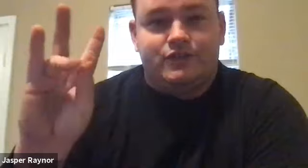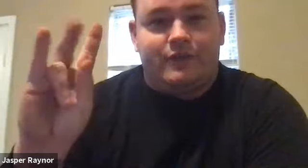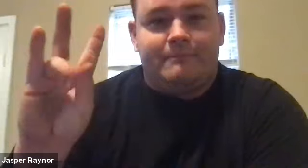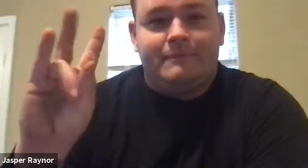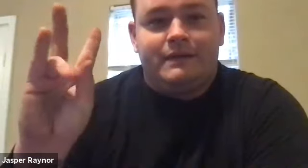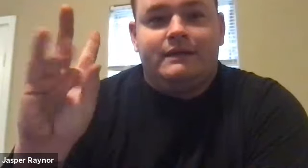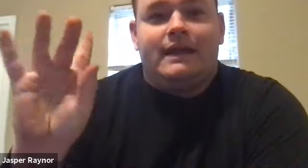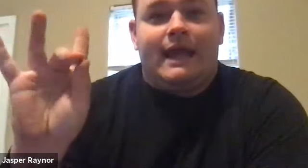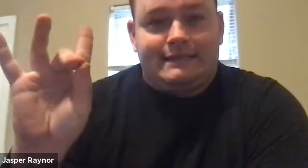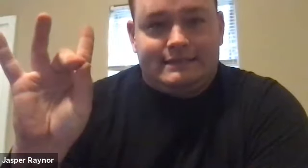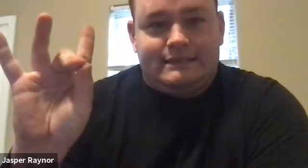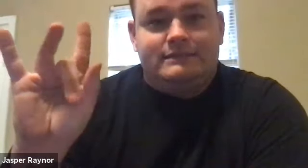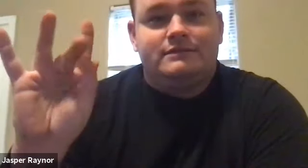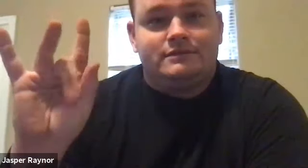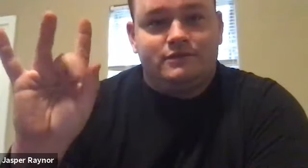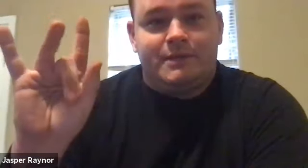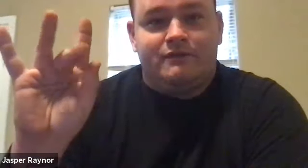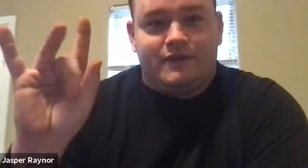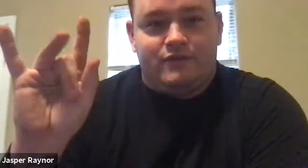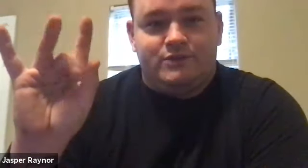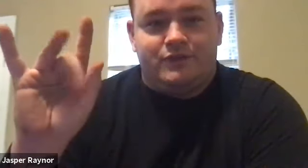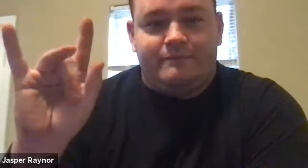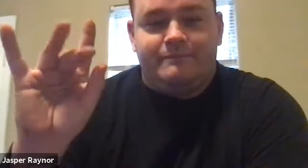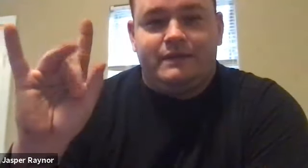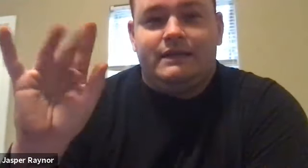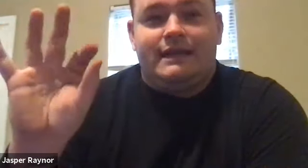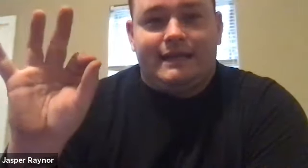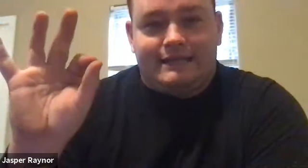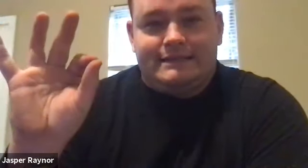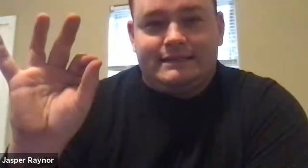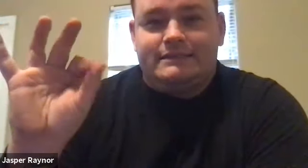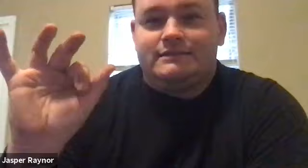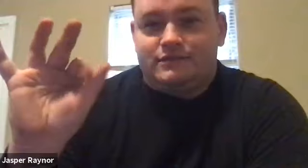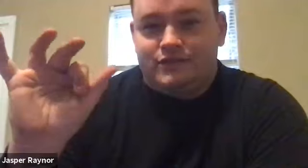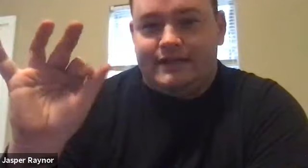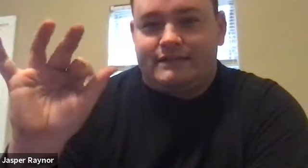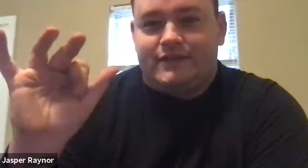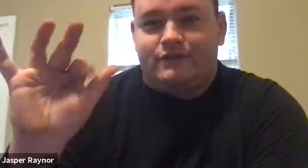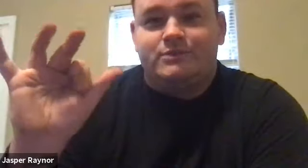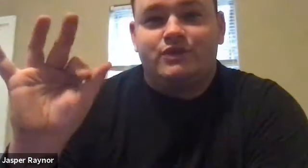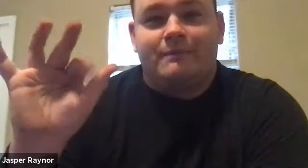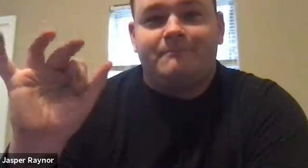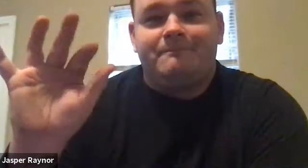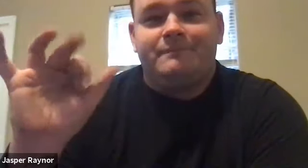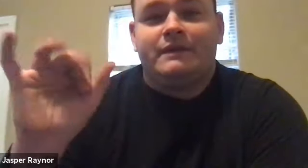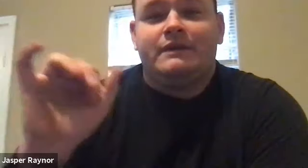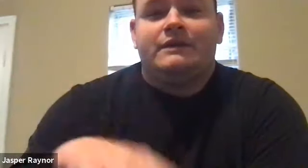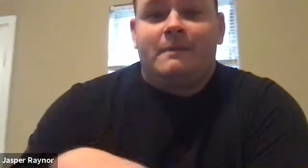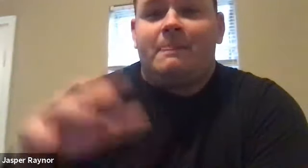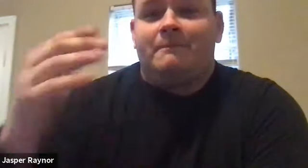thumb. 18, your middle finger rubs your thumb. 19, your index finger rubs your thumb. Back